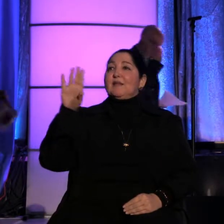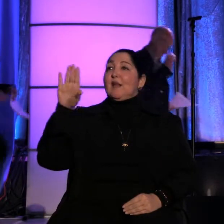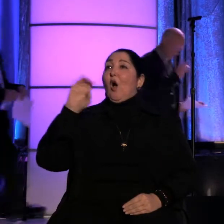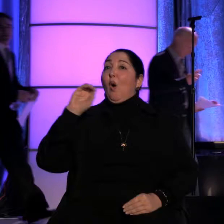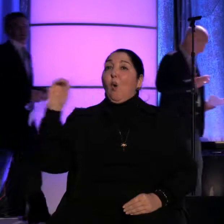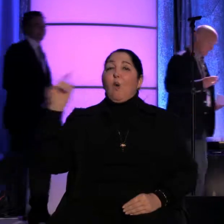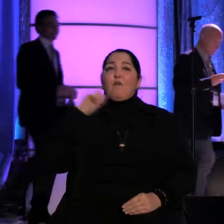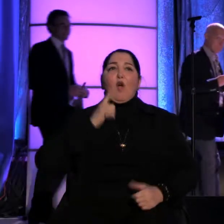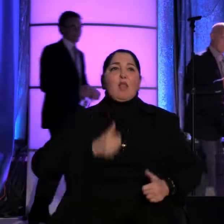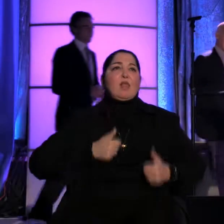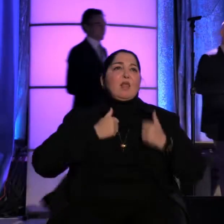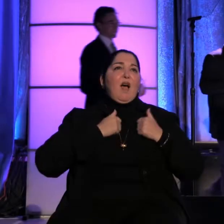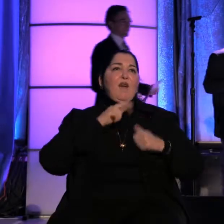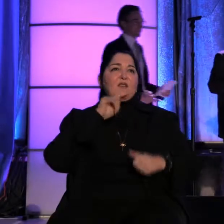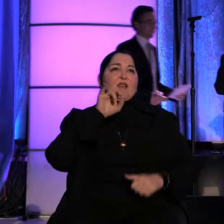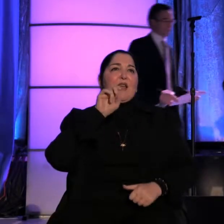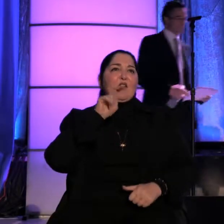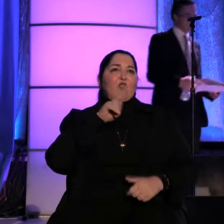Please welcome them.